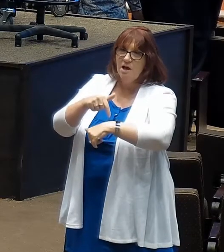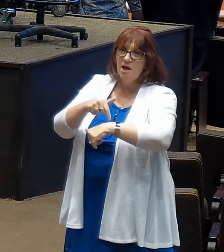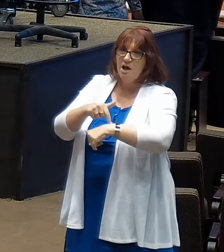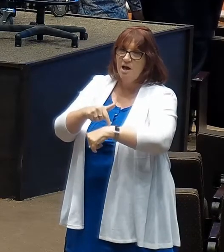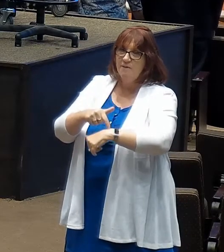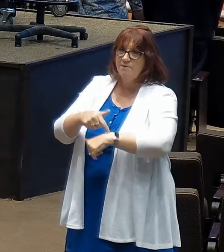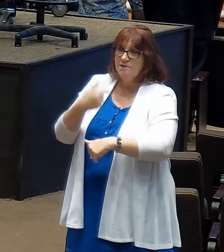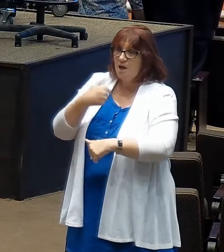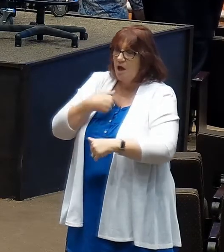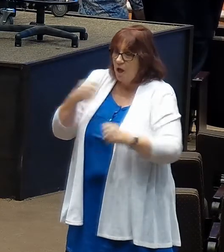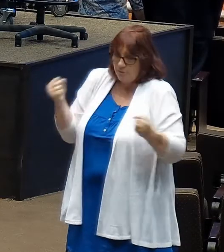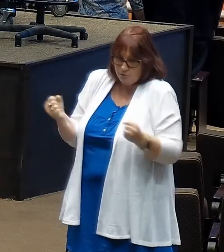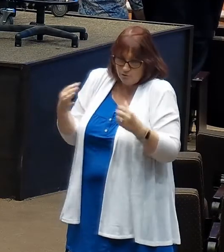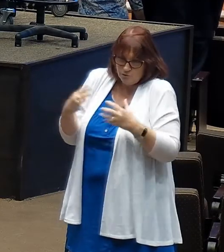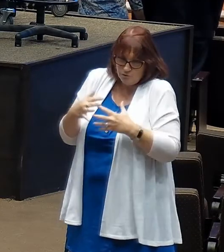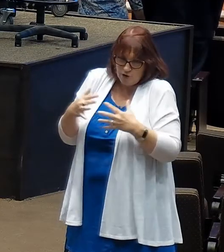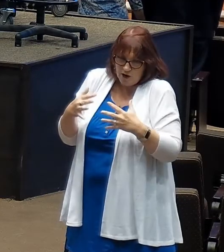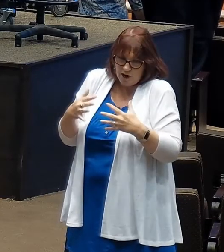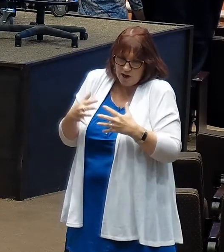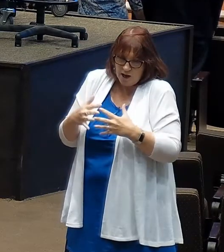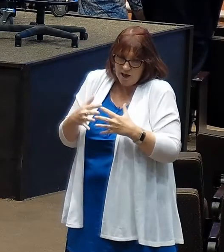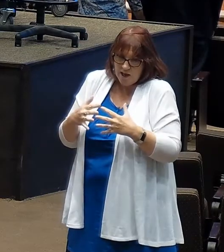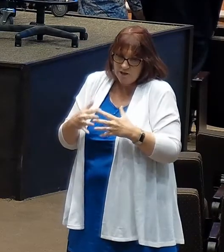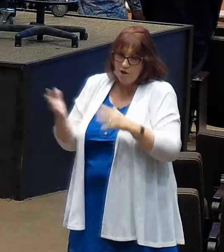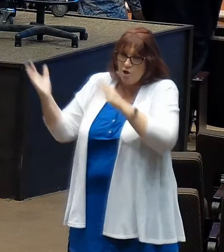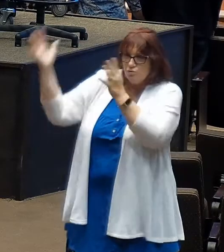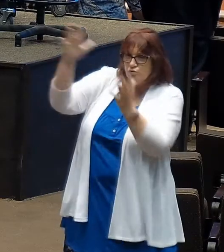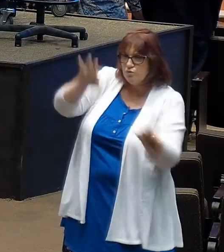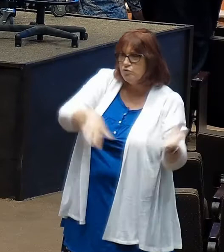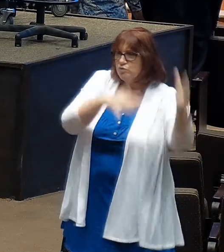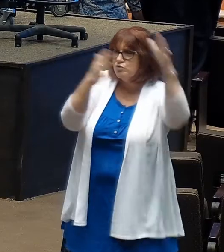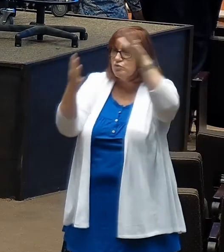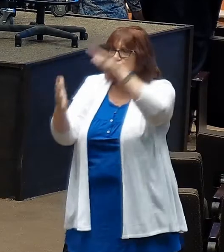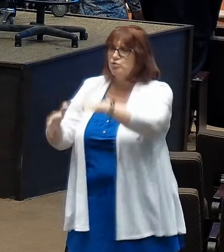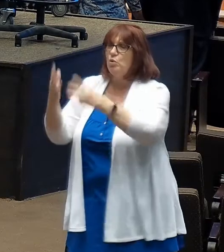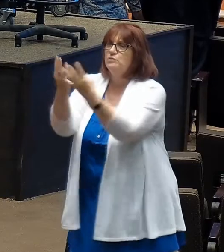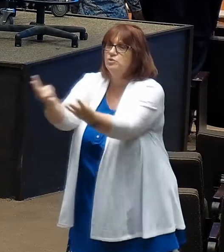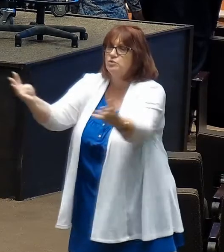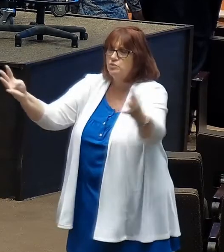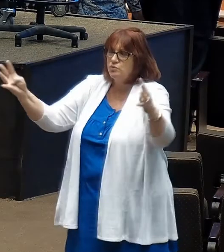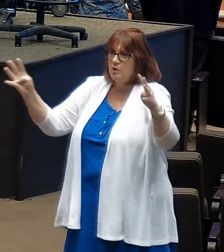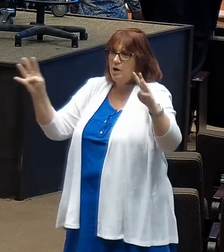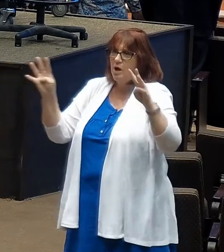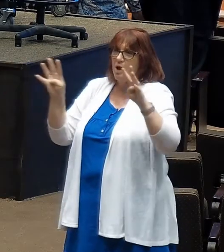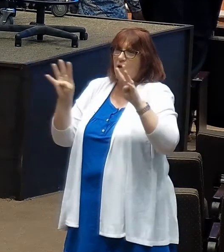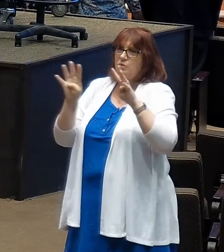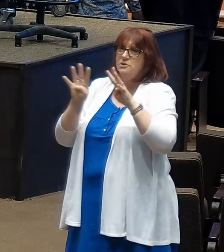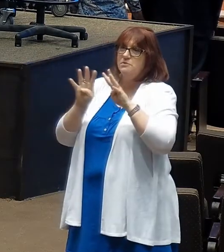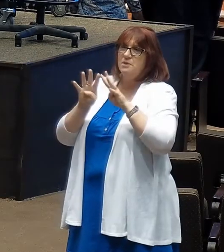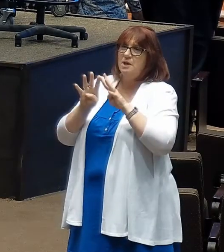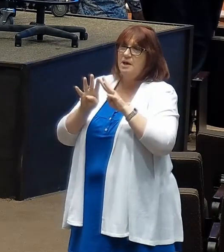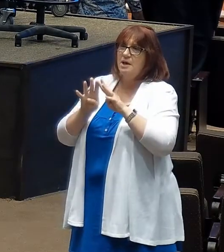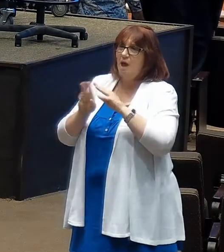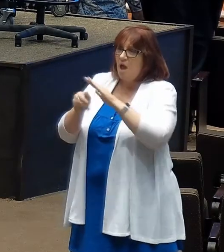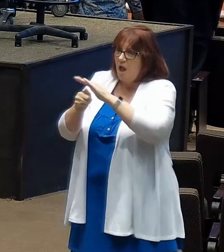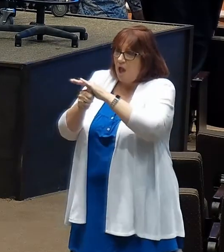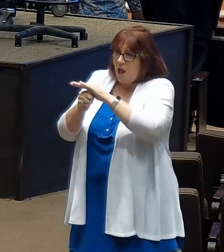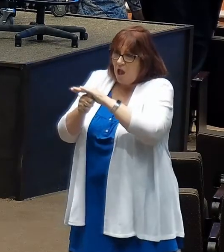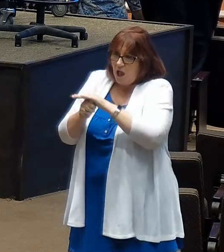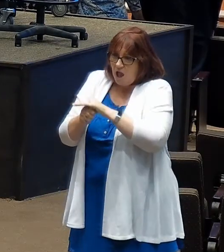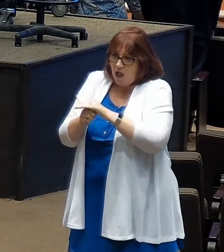the storm howls above me and there's no hiding place. Mid